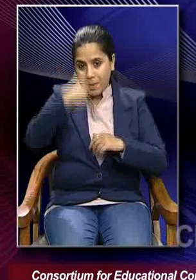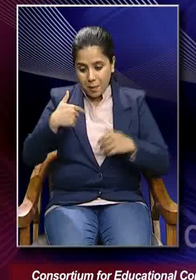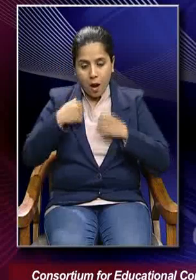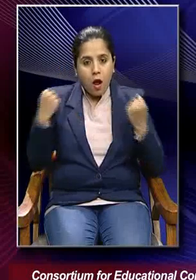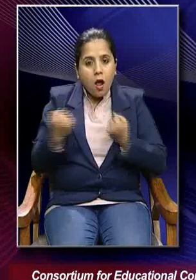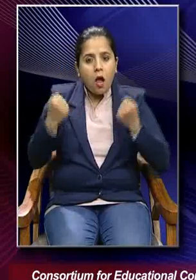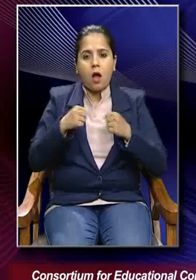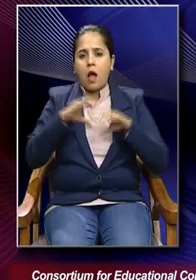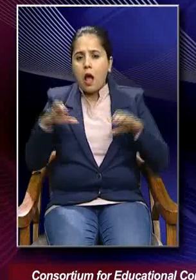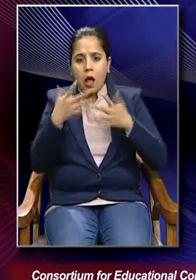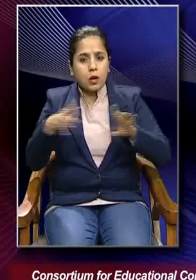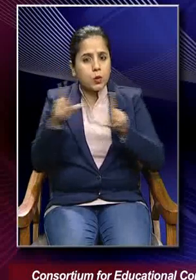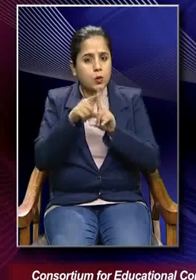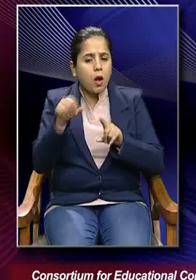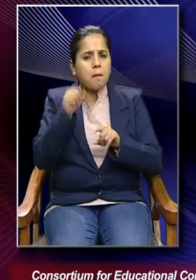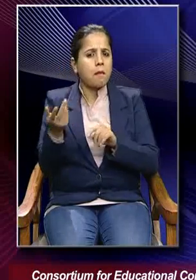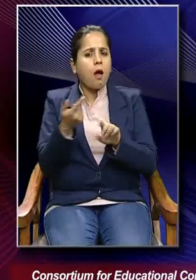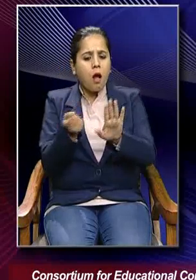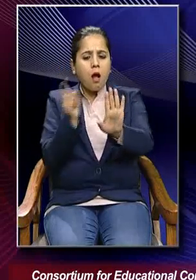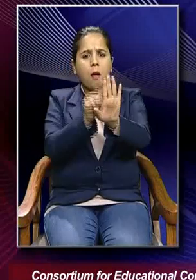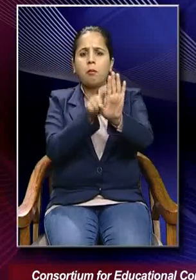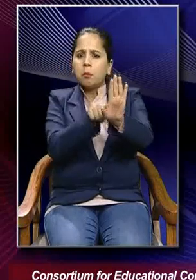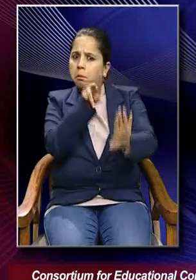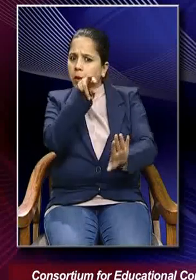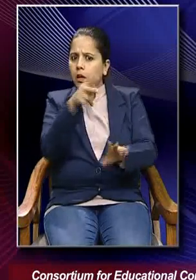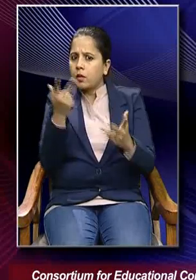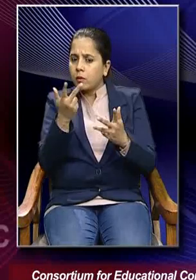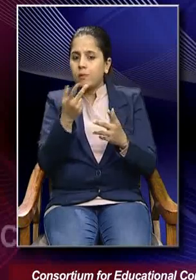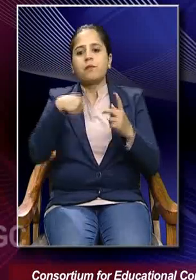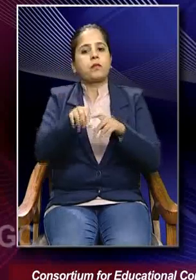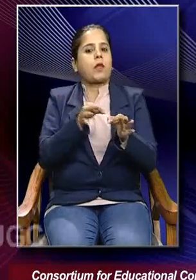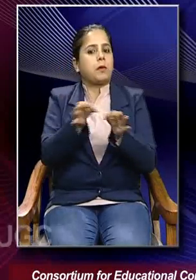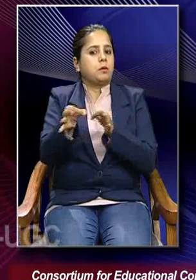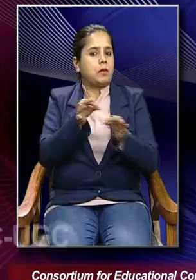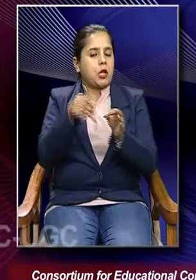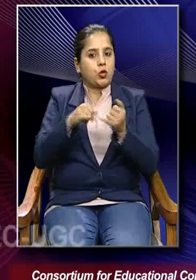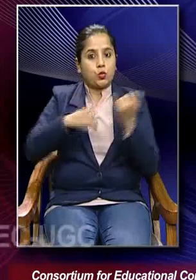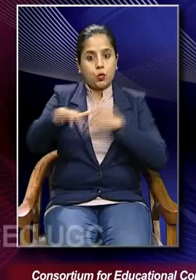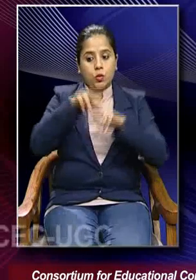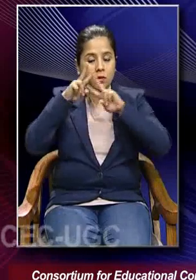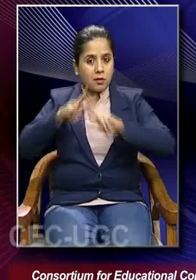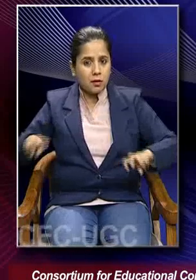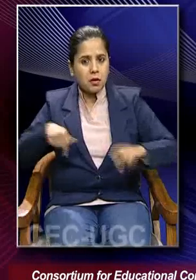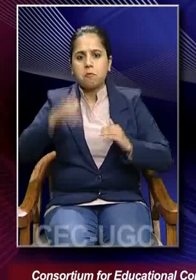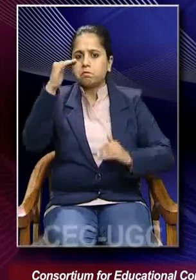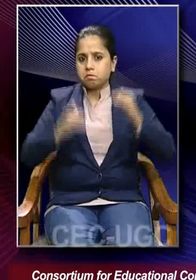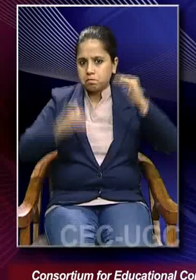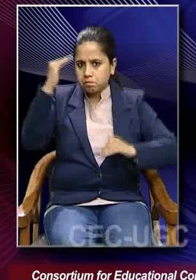So sociology is concerned with describing and explaining the pattern of